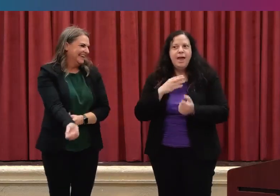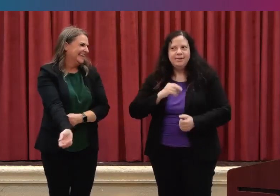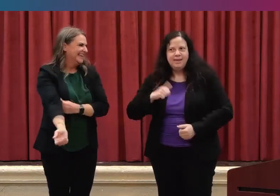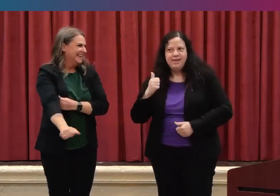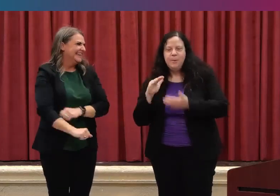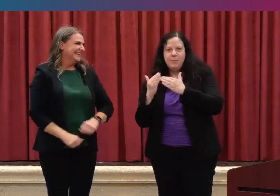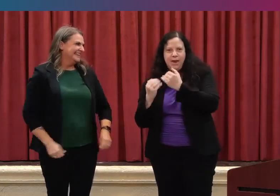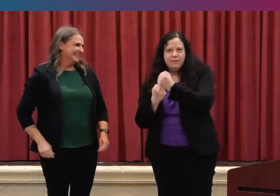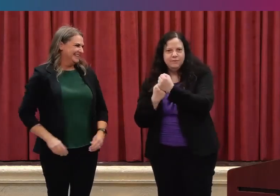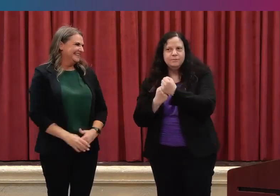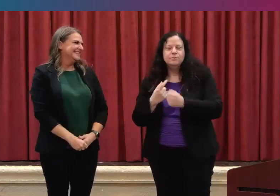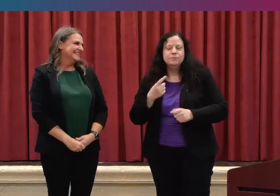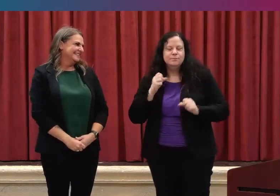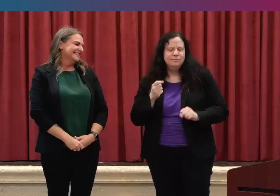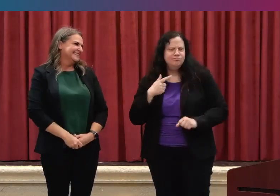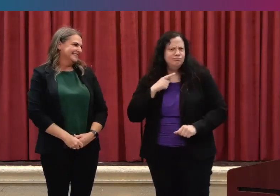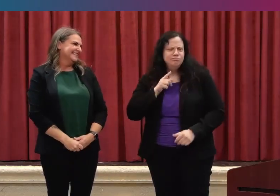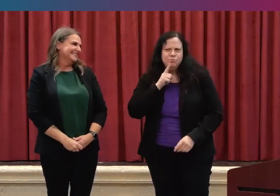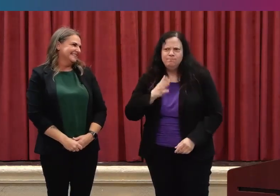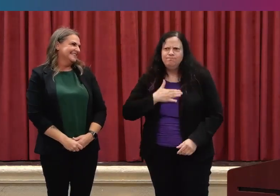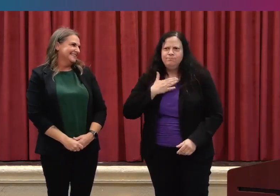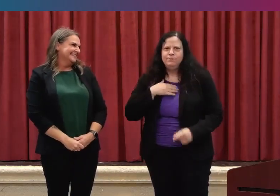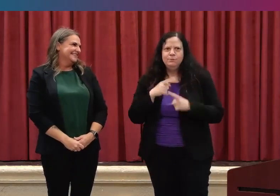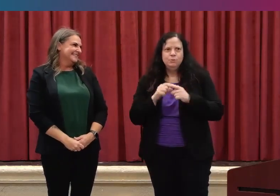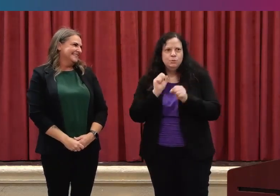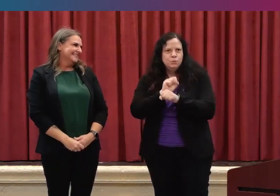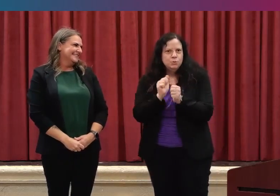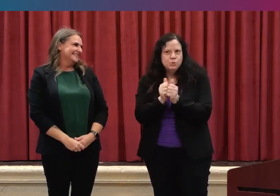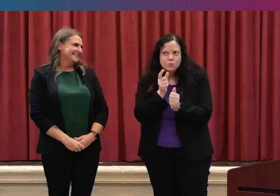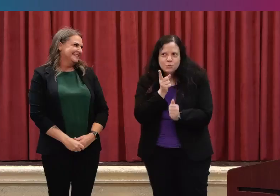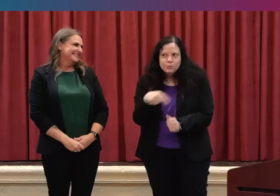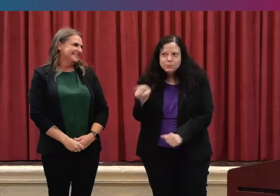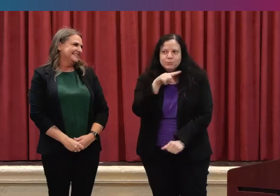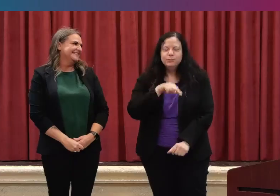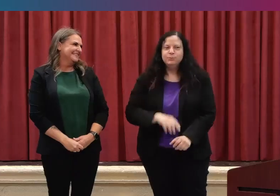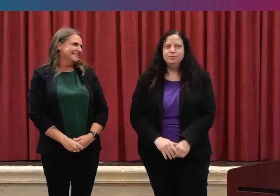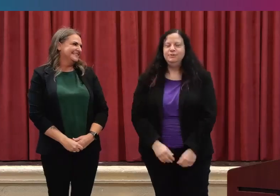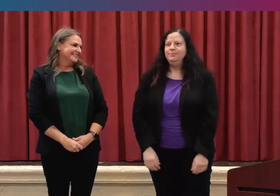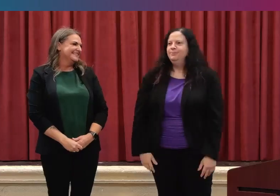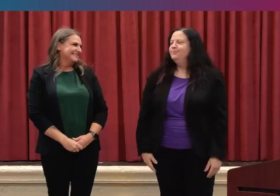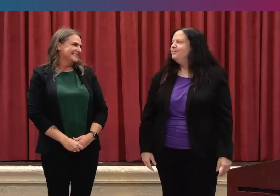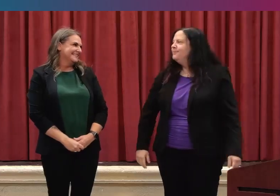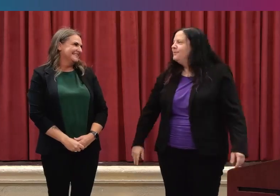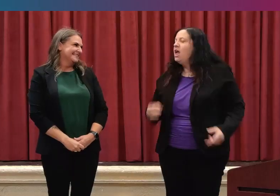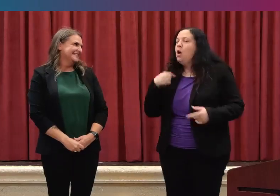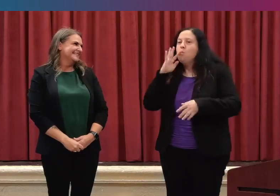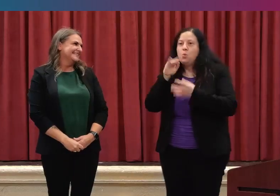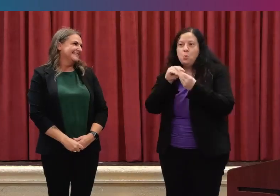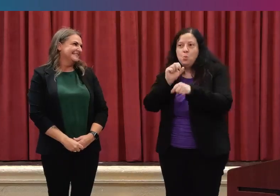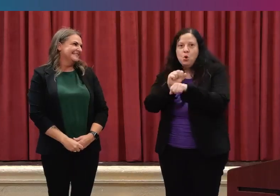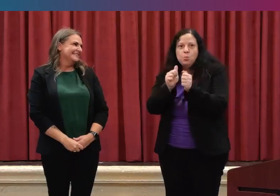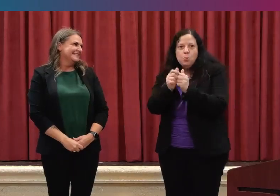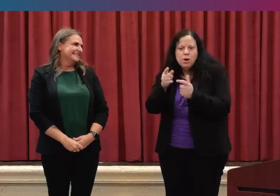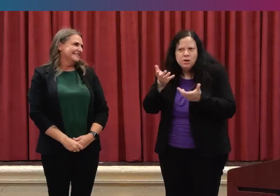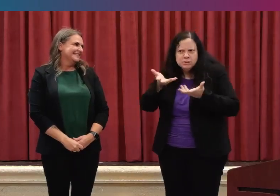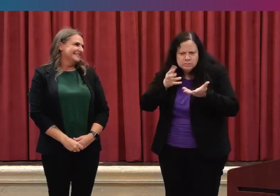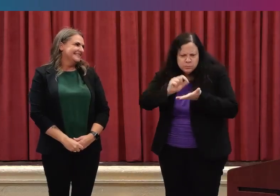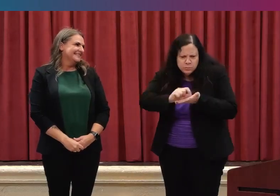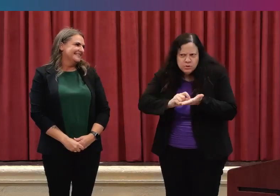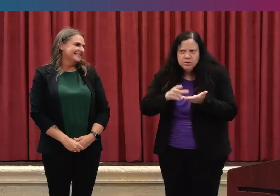I'm one of the community advocates here. I work as one of the community. I'm happy to work with you anytime. I will work with you